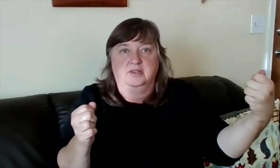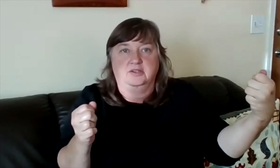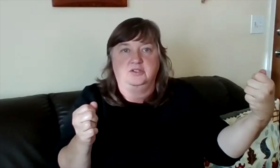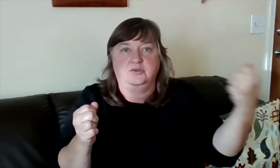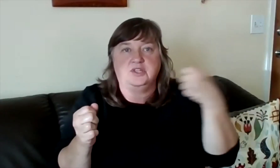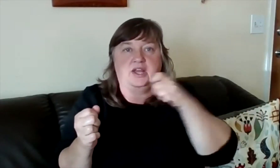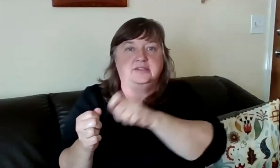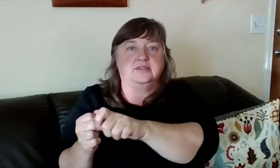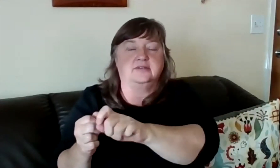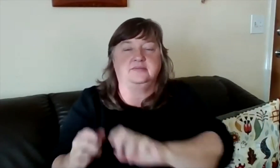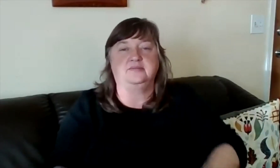two signs.